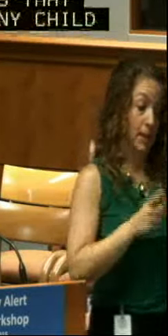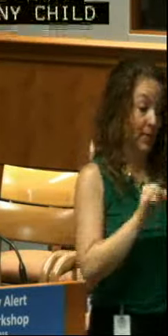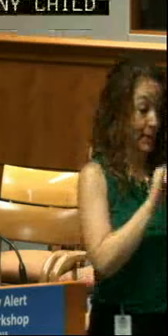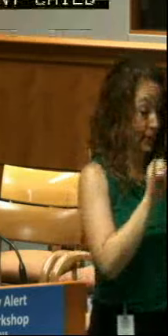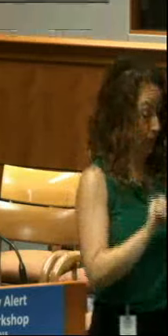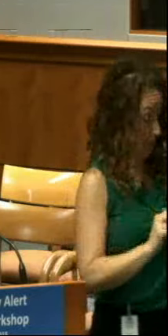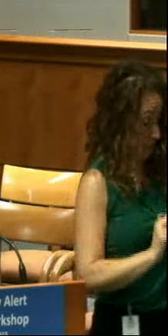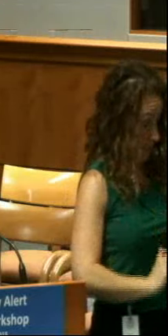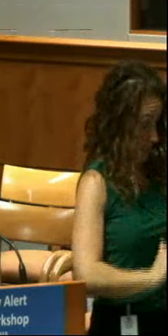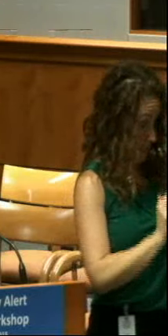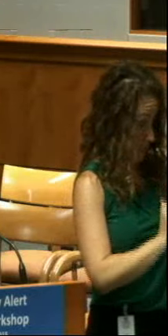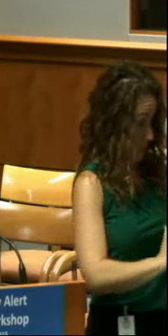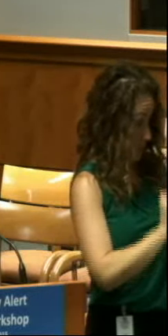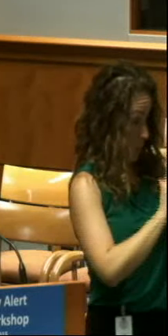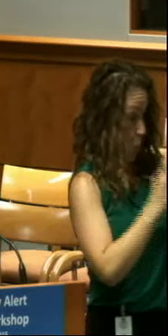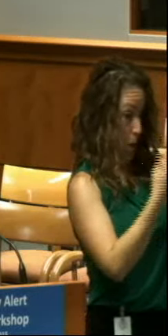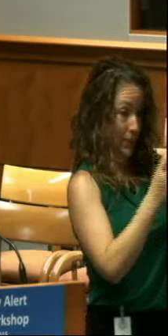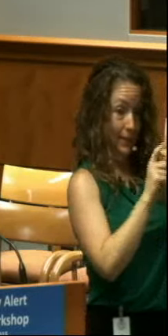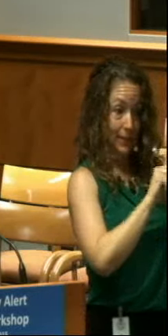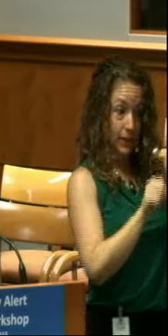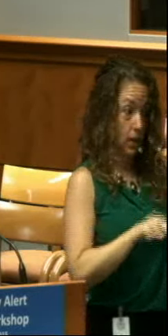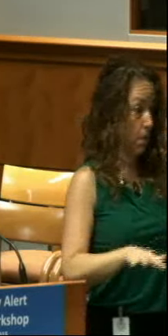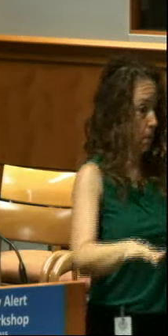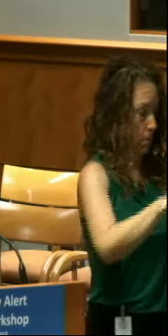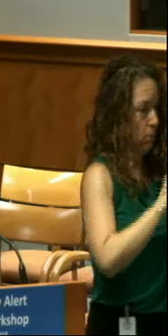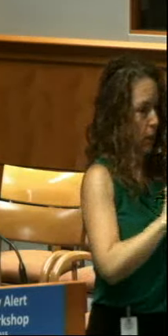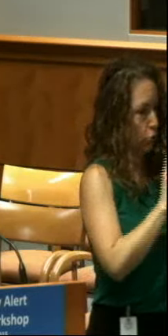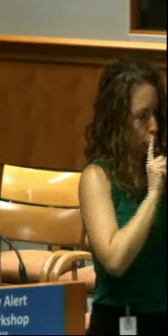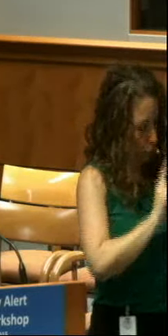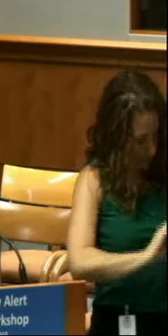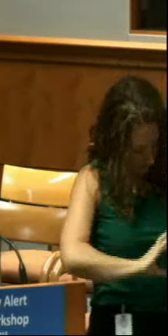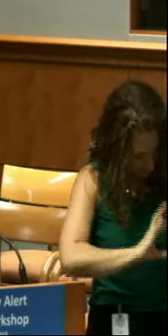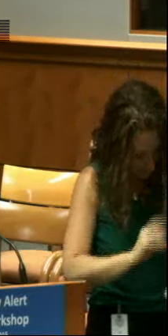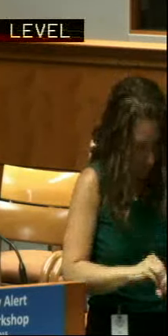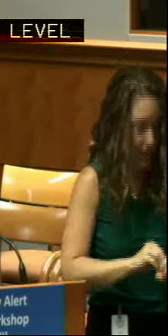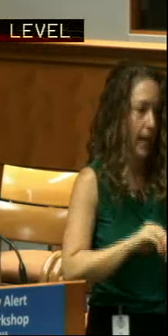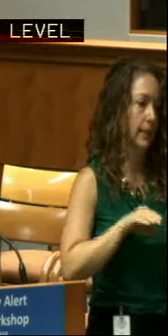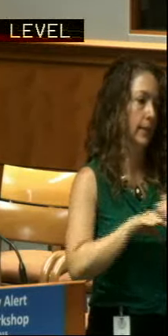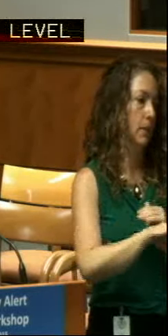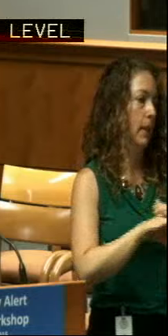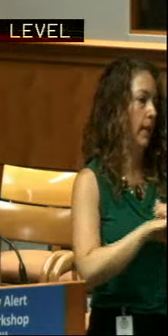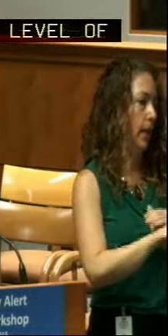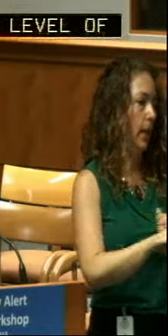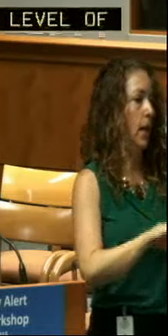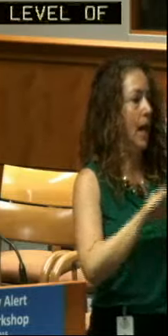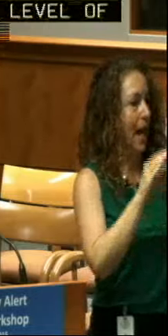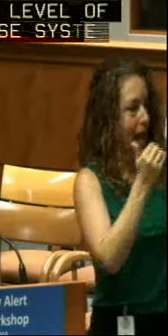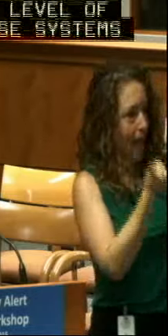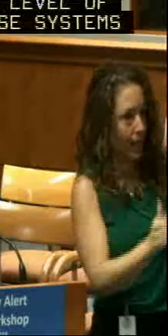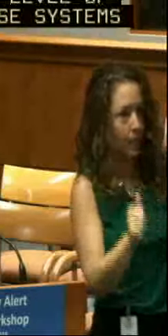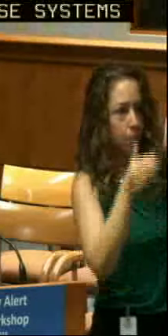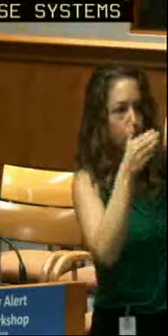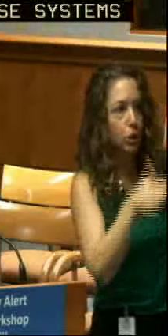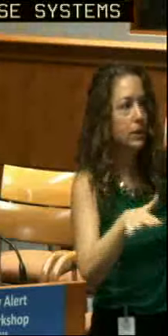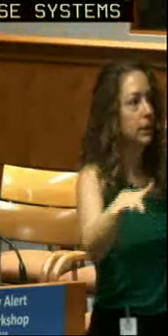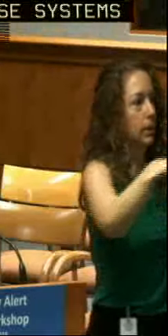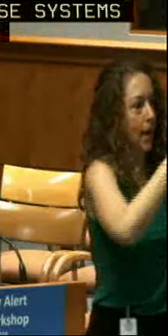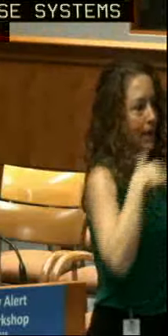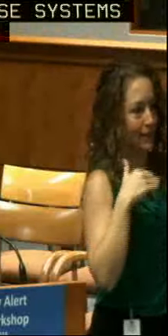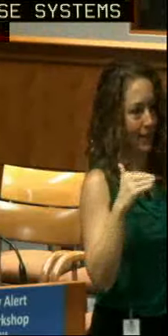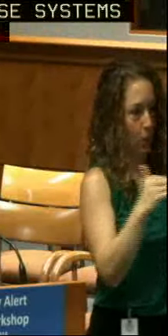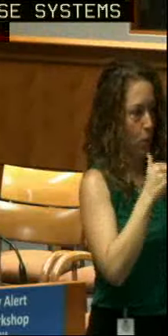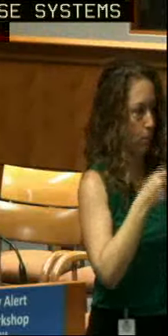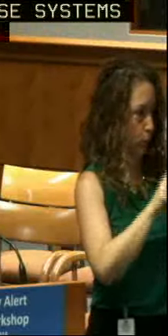the public receives equal access to the alerts, and they all have equal opportunity to respond with all of our